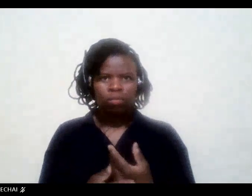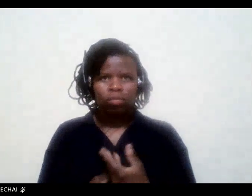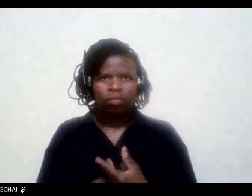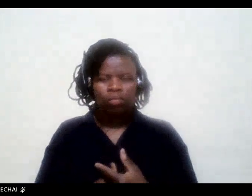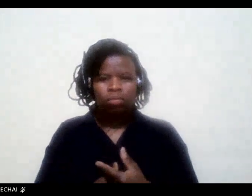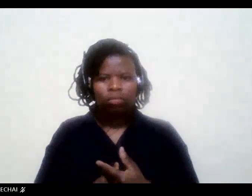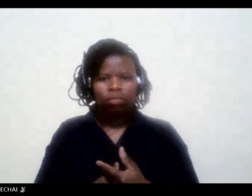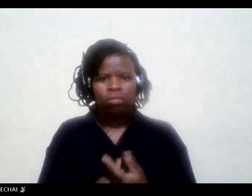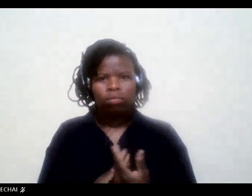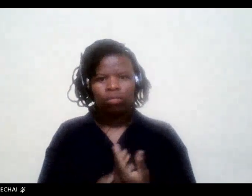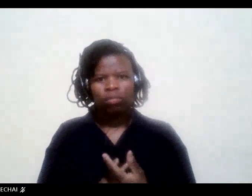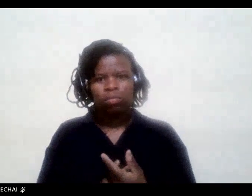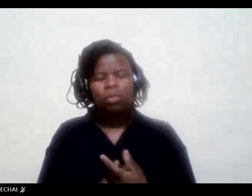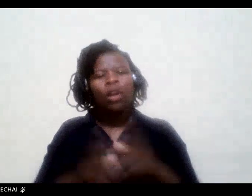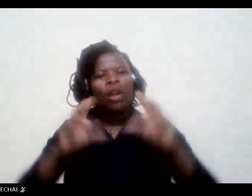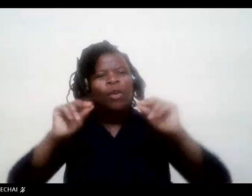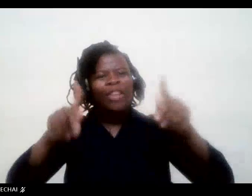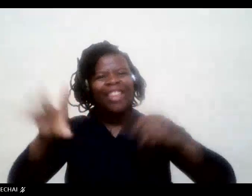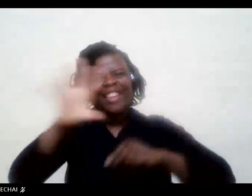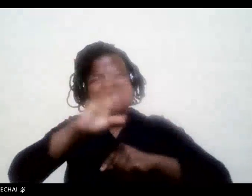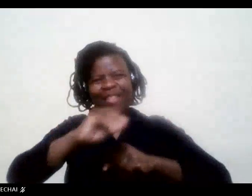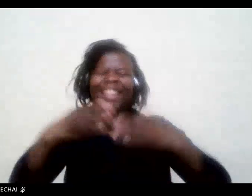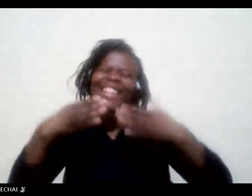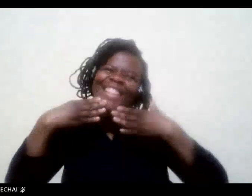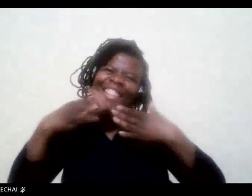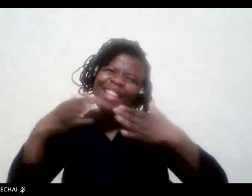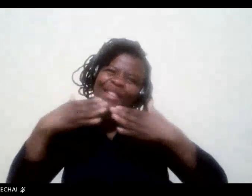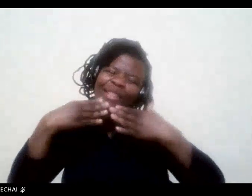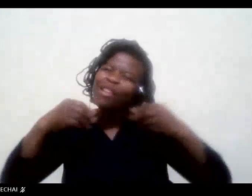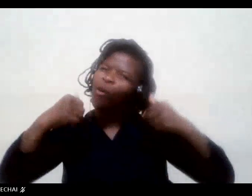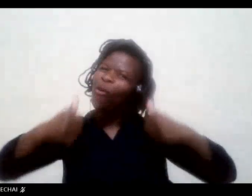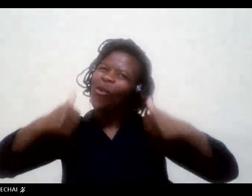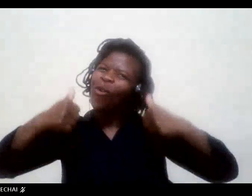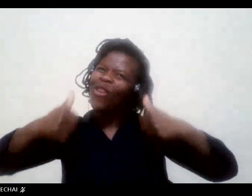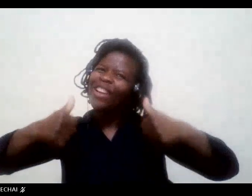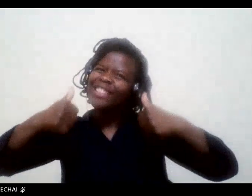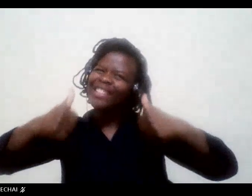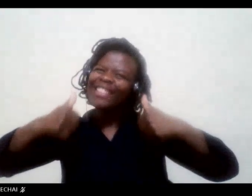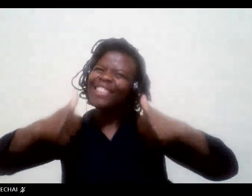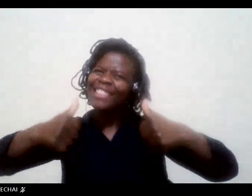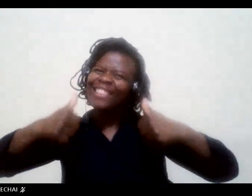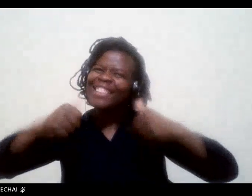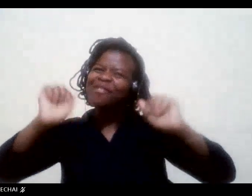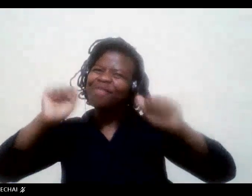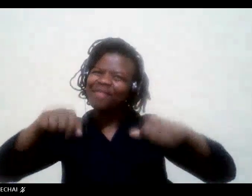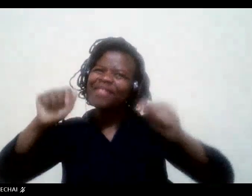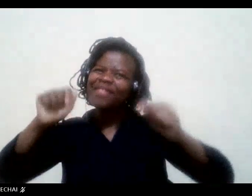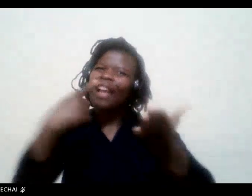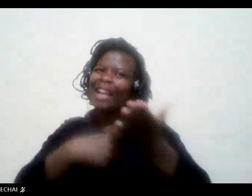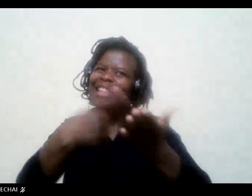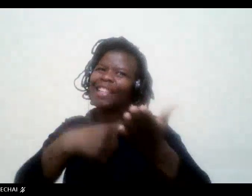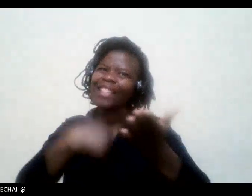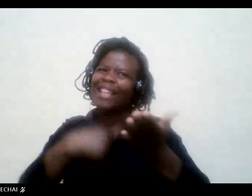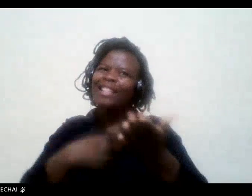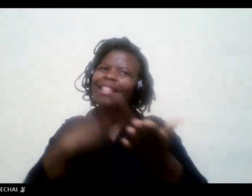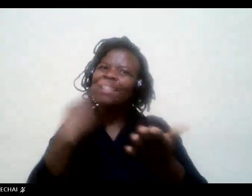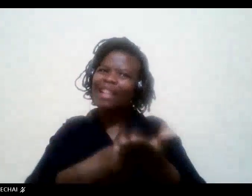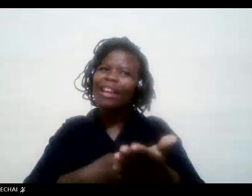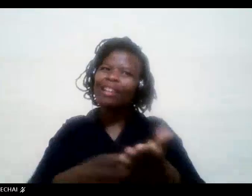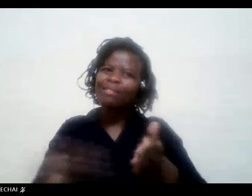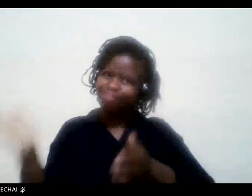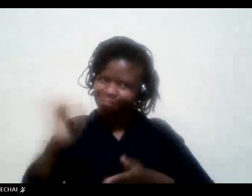right, everybody. Thank you. This has been really good. It has been really good. Bring it in your discussions, okay, as you're going along. But I